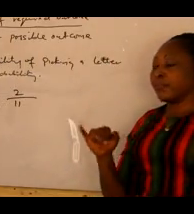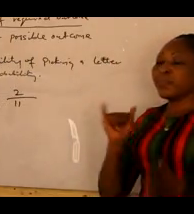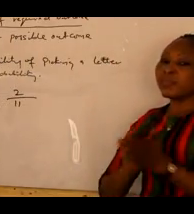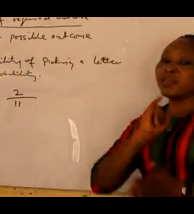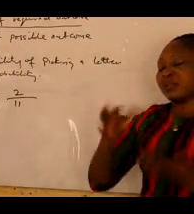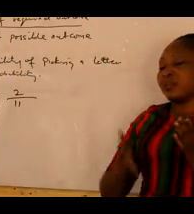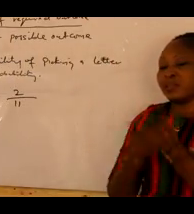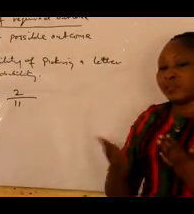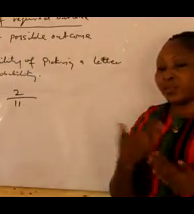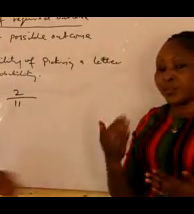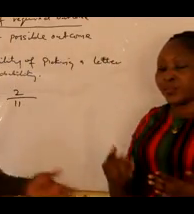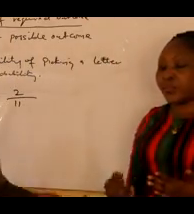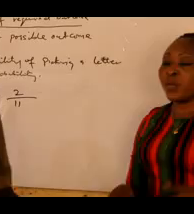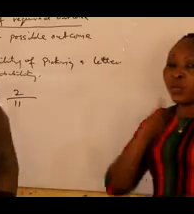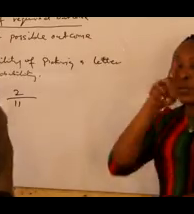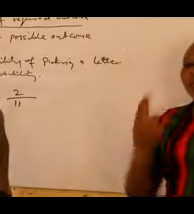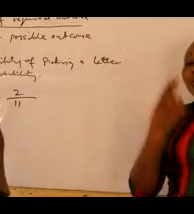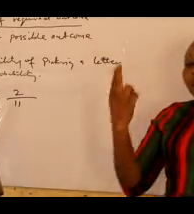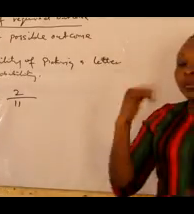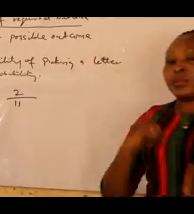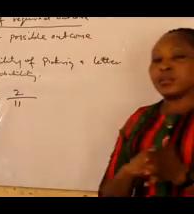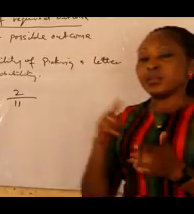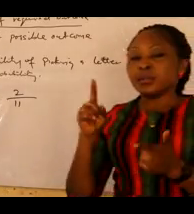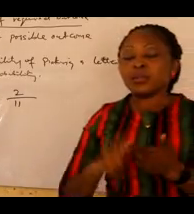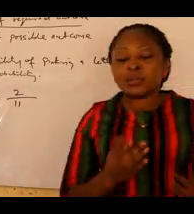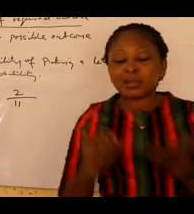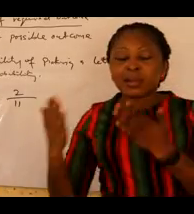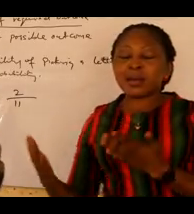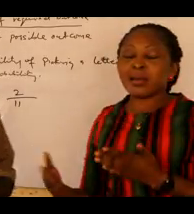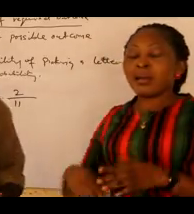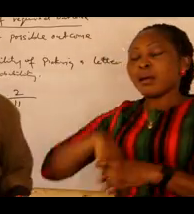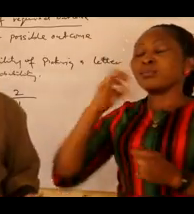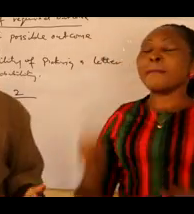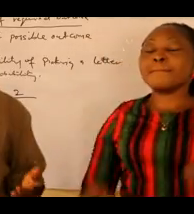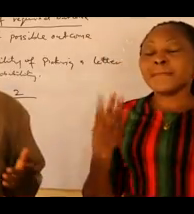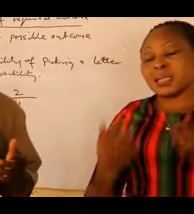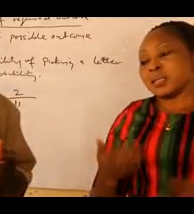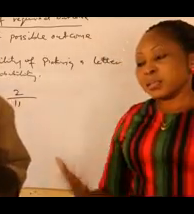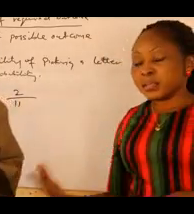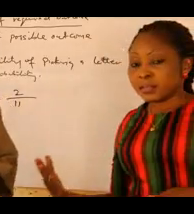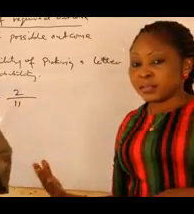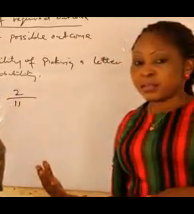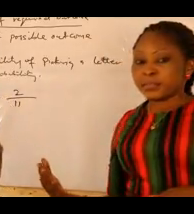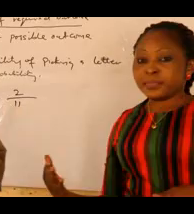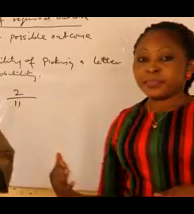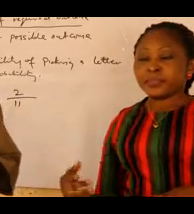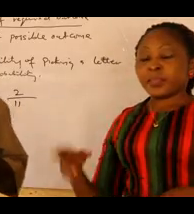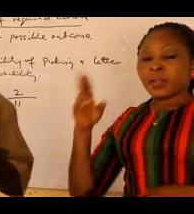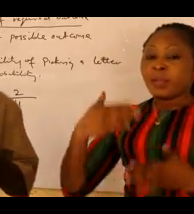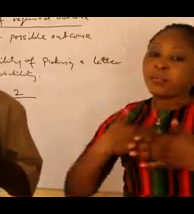simple. So you use it and carry out so many things. For example, before I